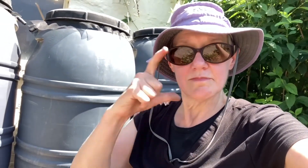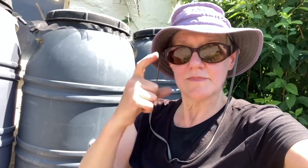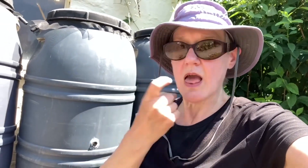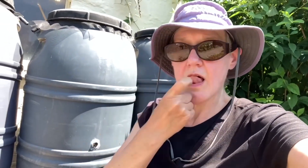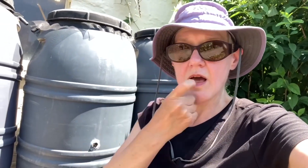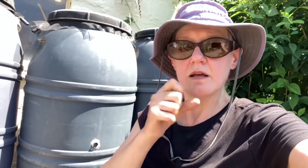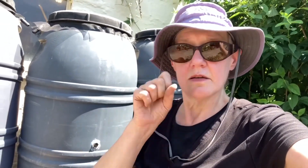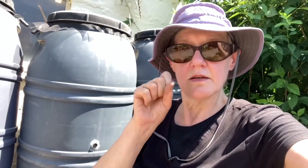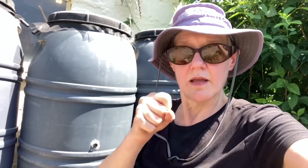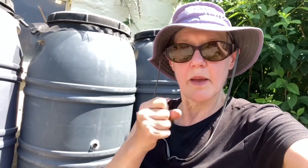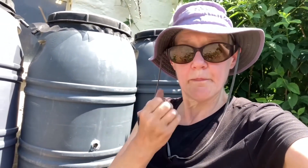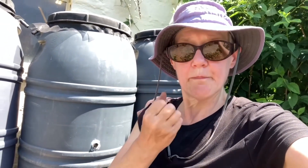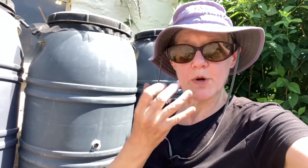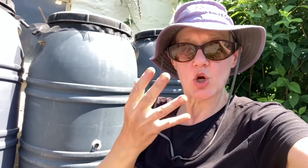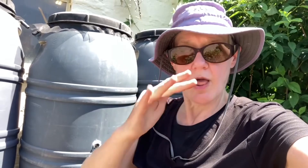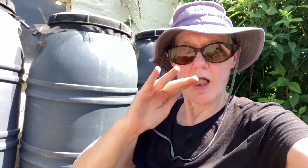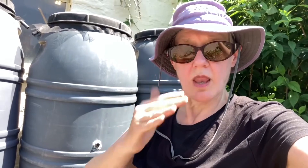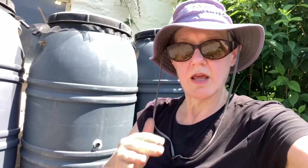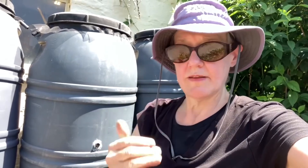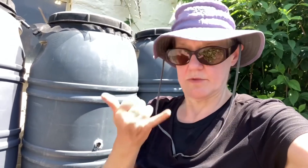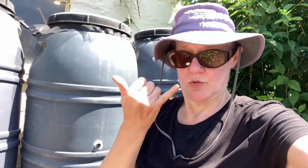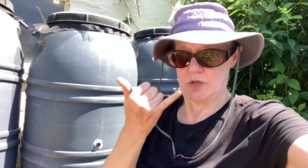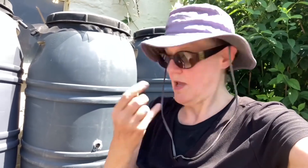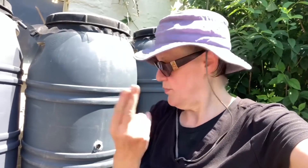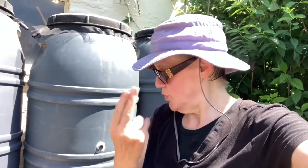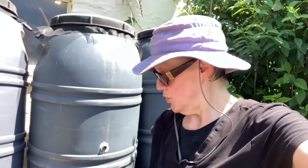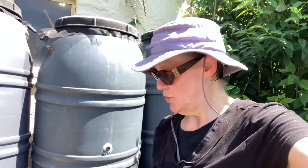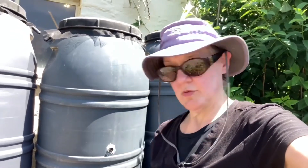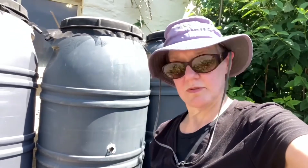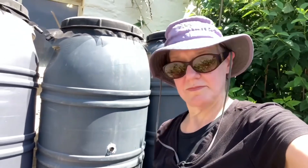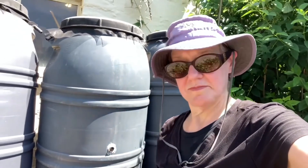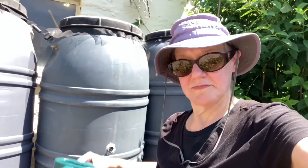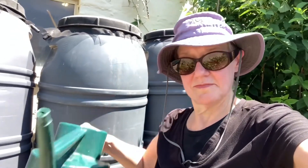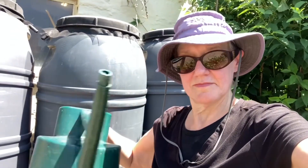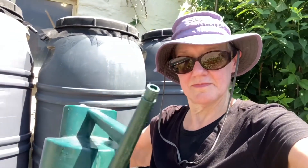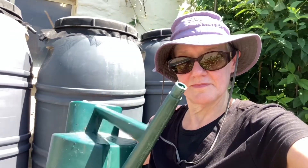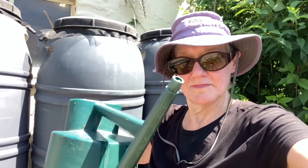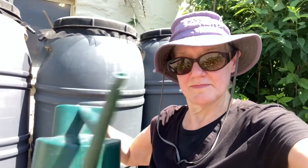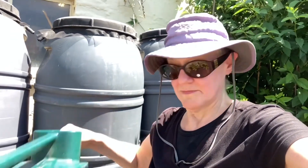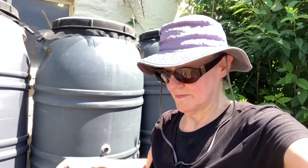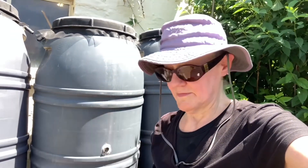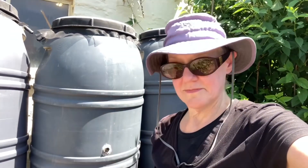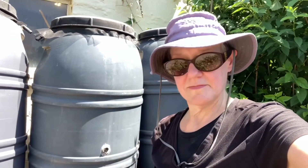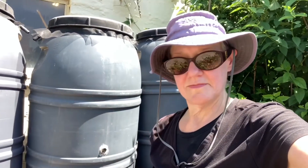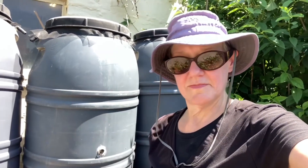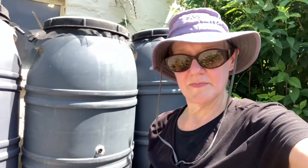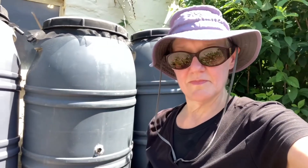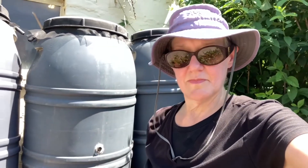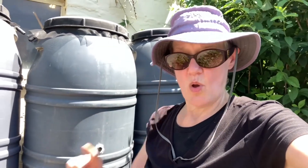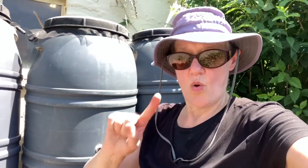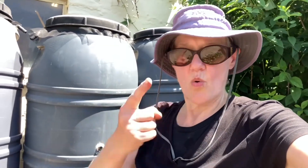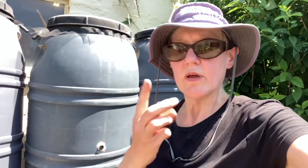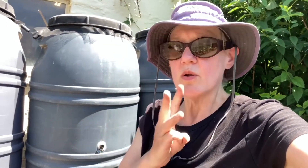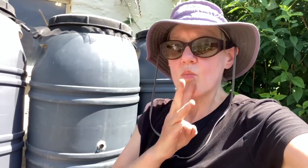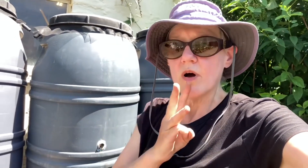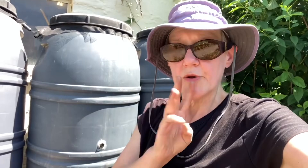glasses and burn the leaves. So I'm going to be careful today only to water the base of